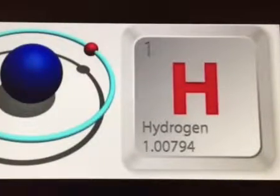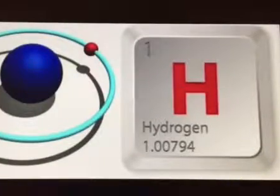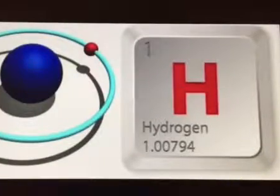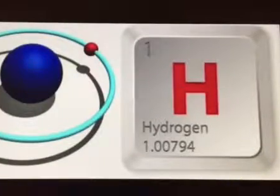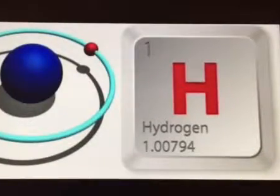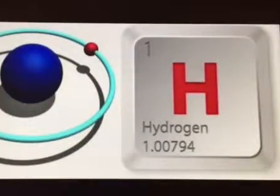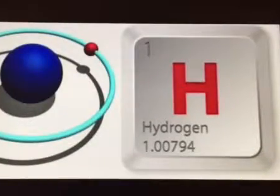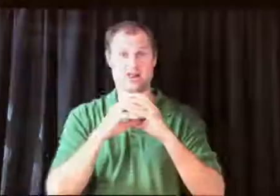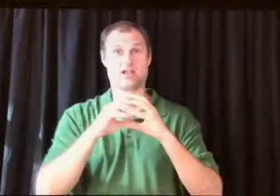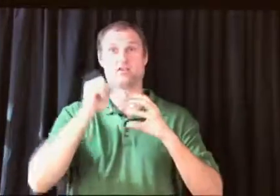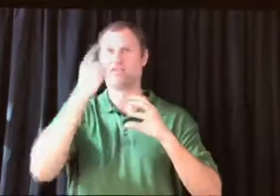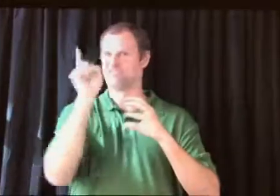here.